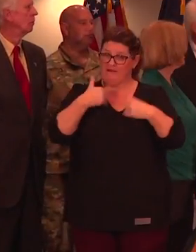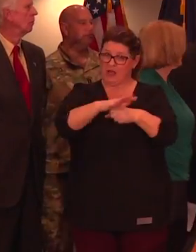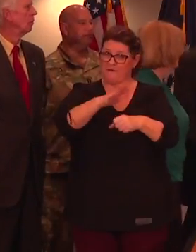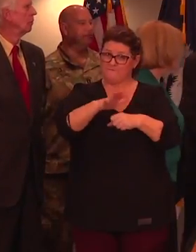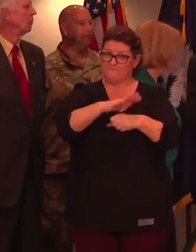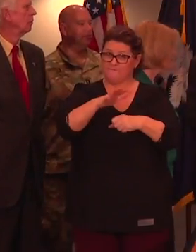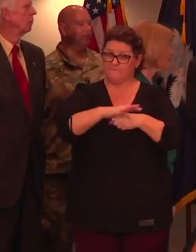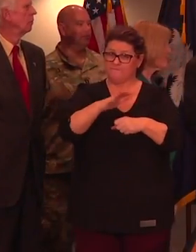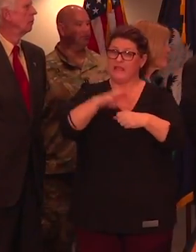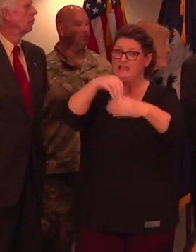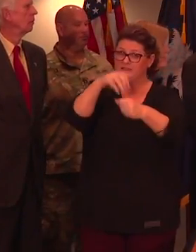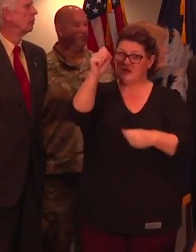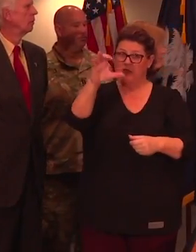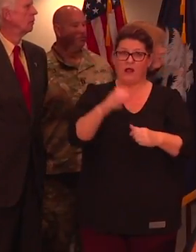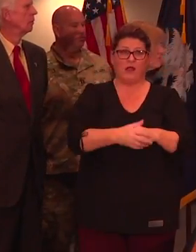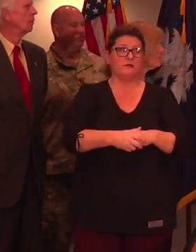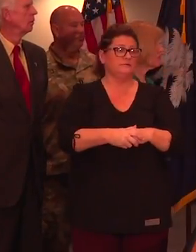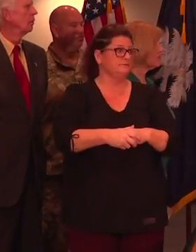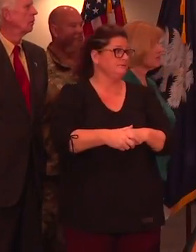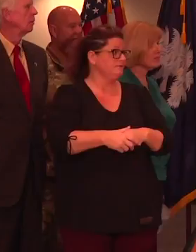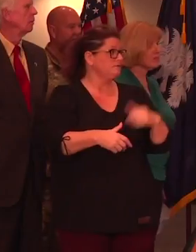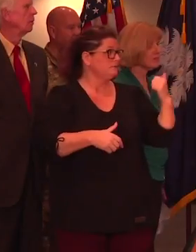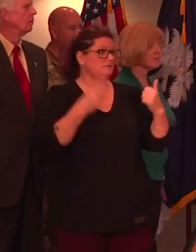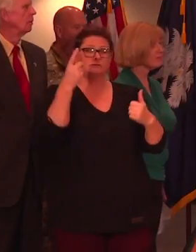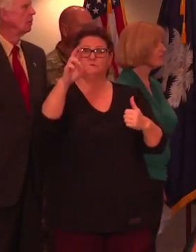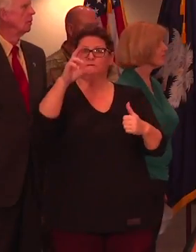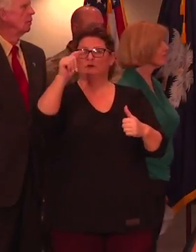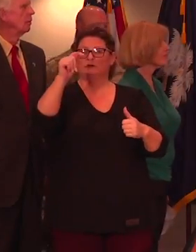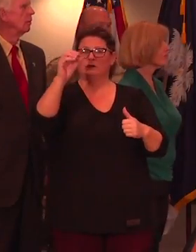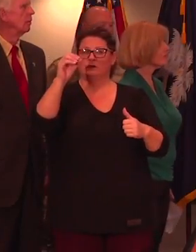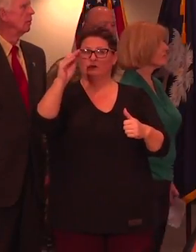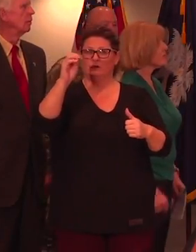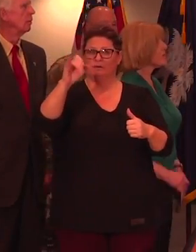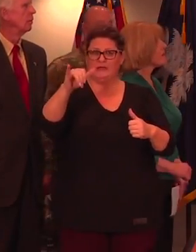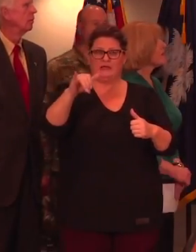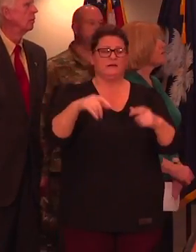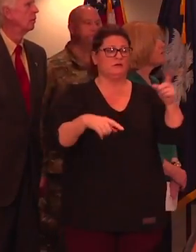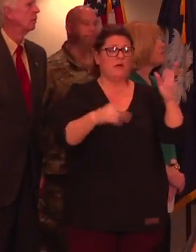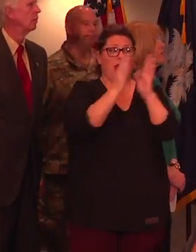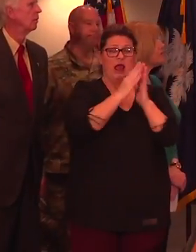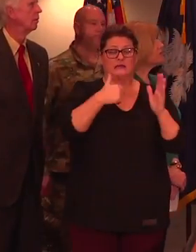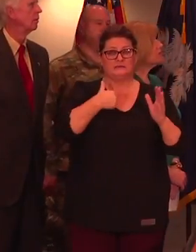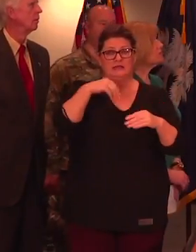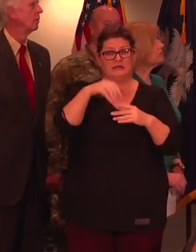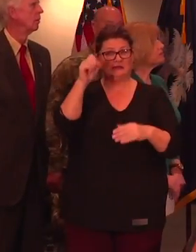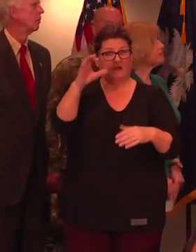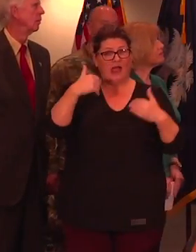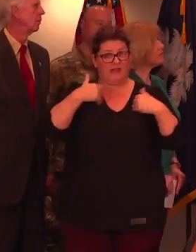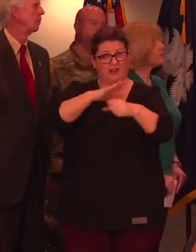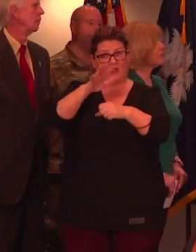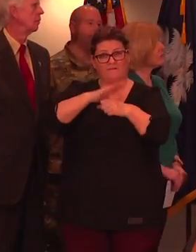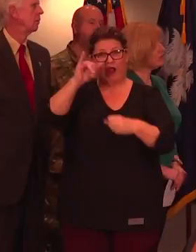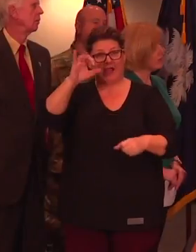You want to answer that? This is Dr. Toomey. So the question was, within the state of South Carolina, do we have enough